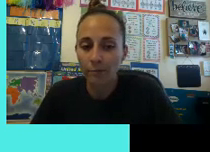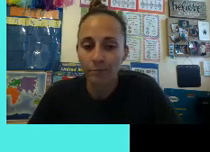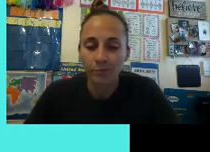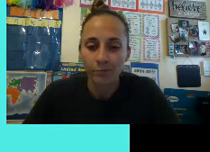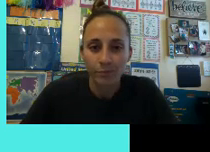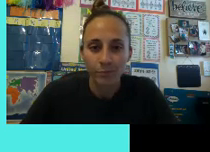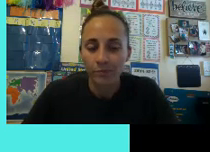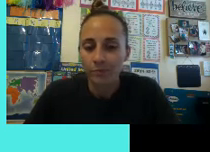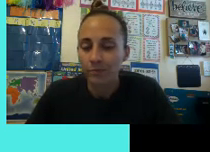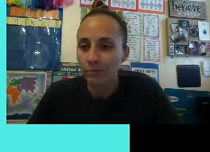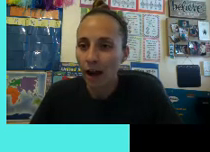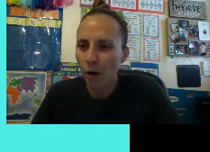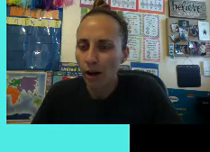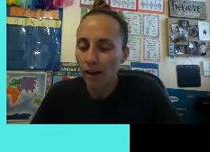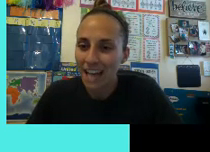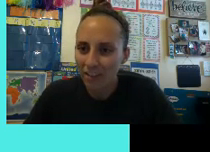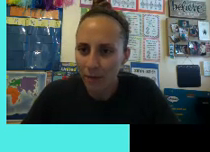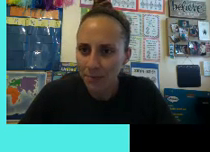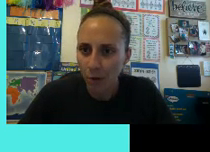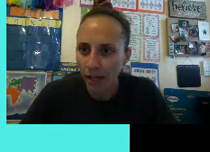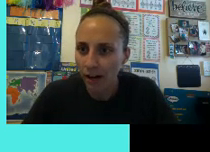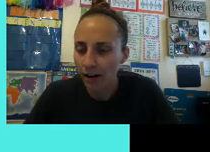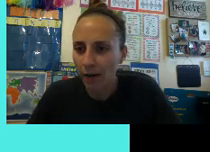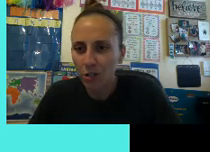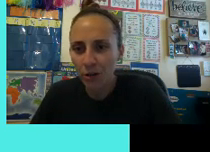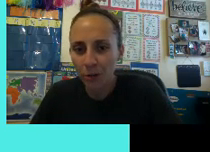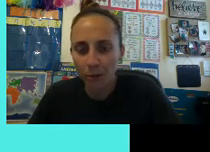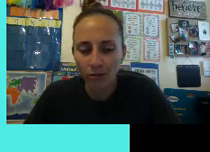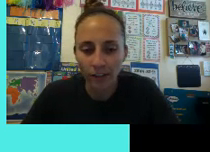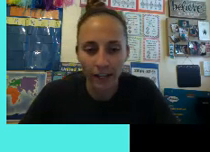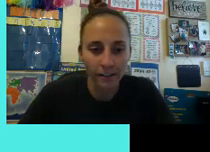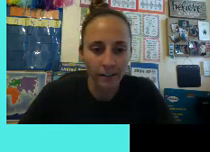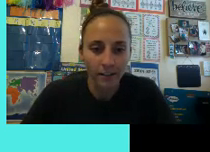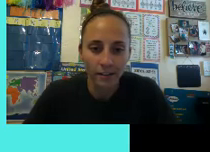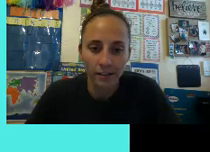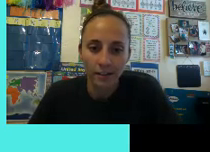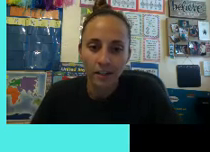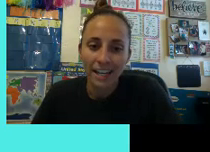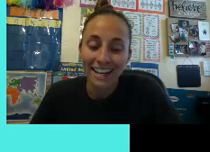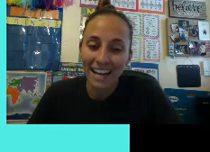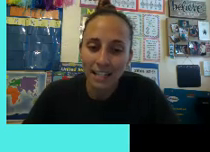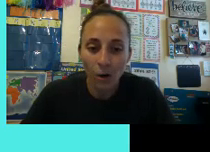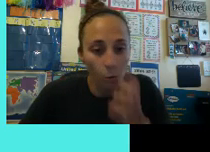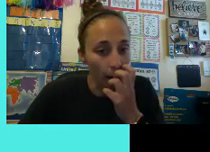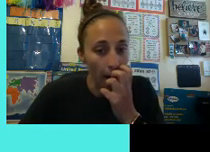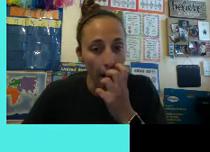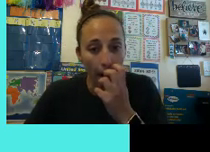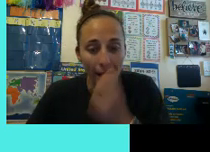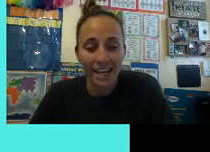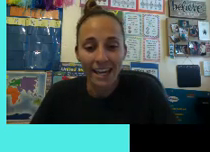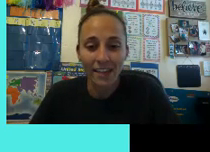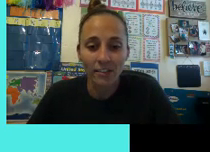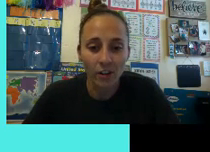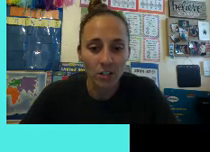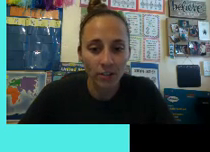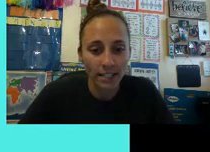player. Wow, a deaf baseball player. How would you hear the ball flying? In 1901,